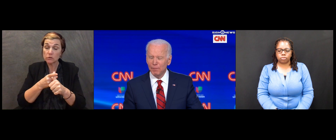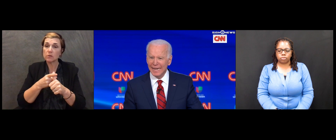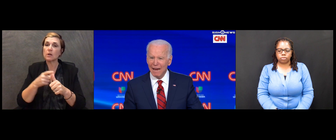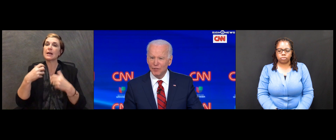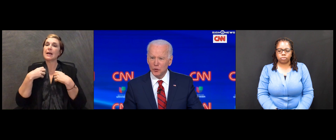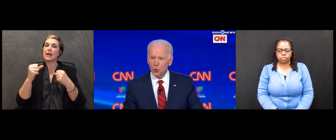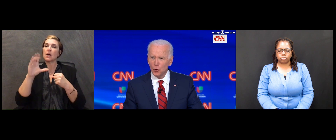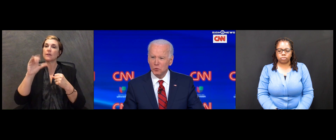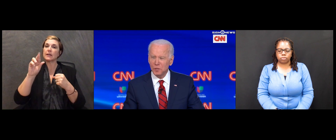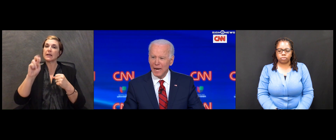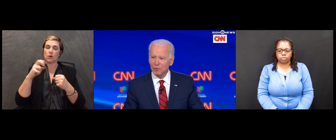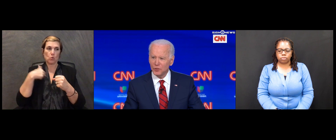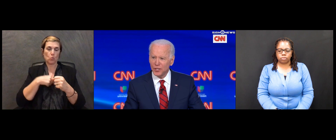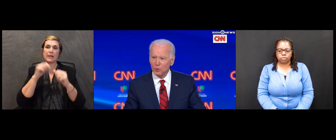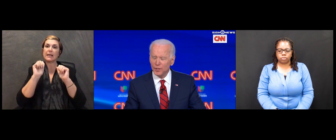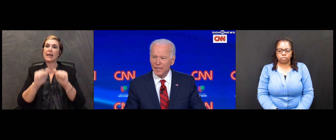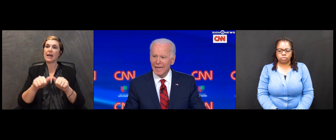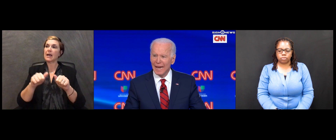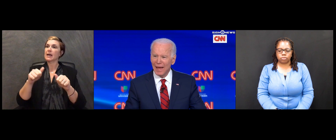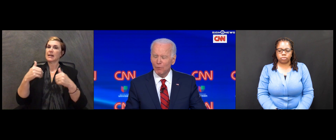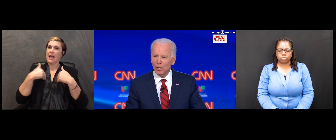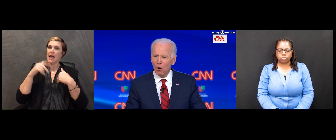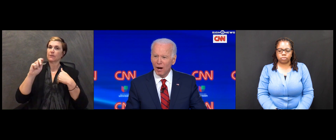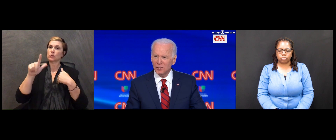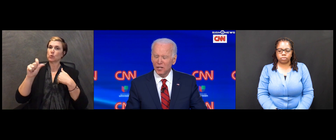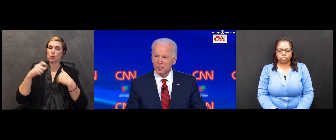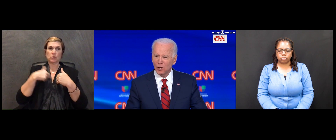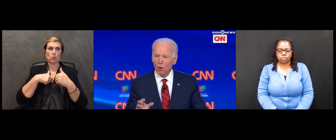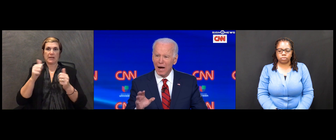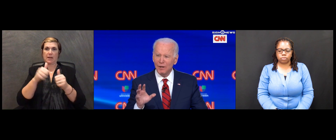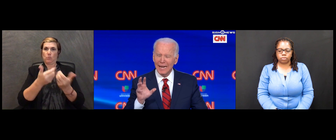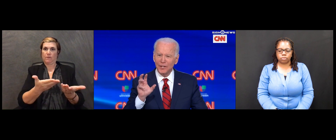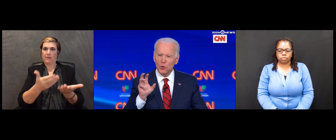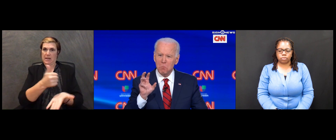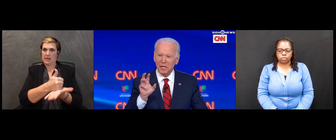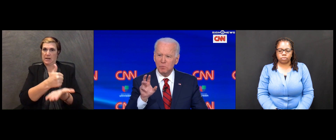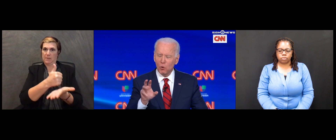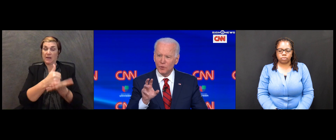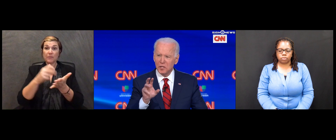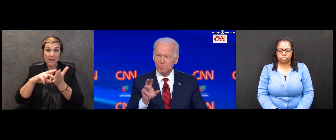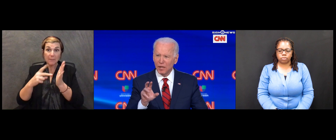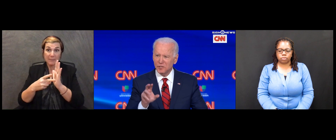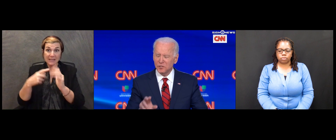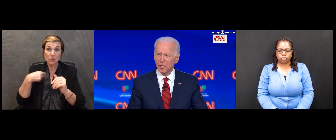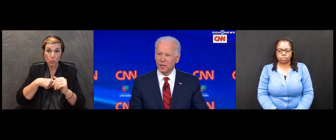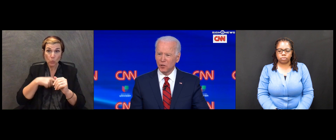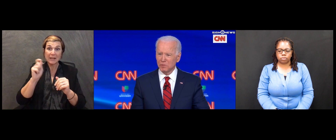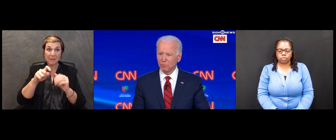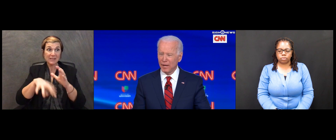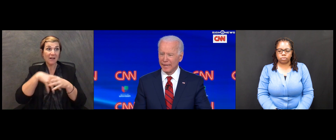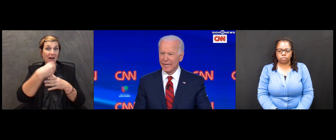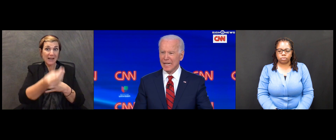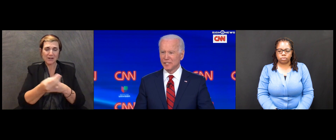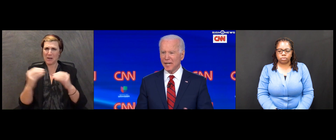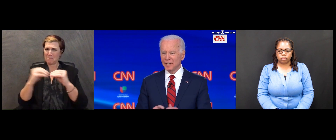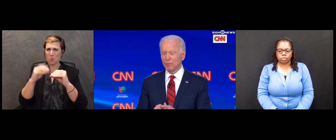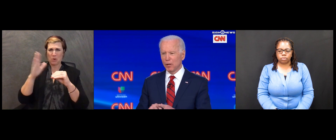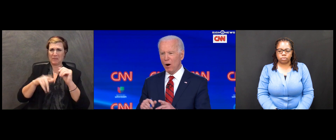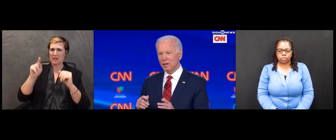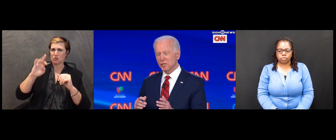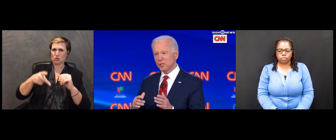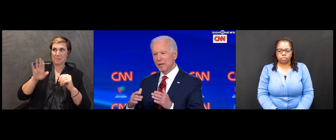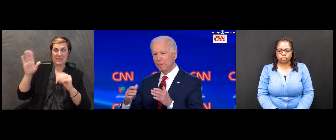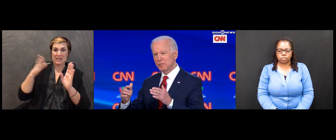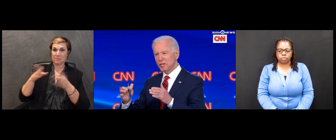us having the tools to be able to deal with it, and that requires us to go out and do much more than this president has done in terms of planning. Secondly,